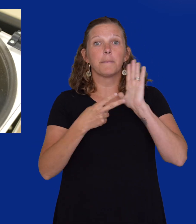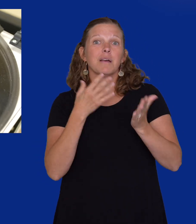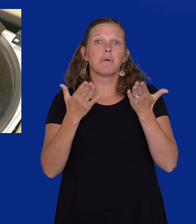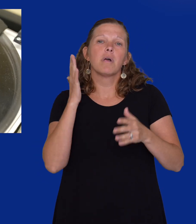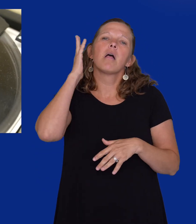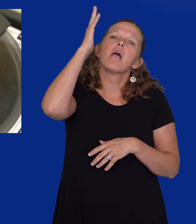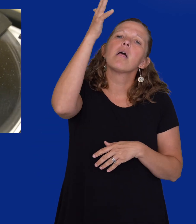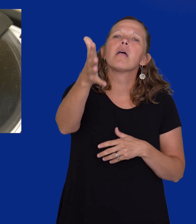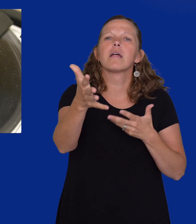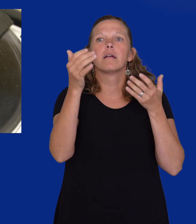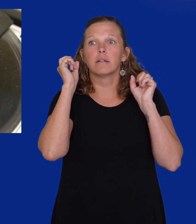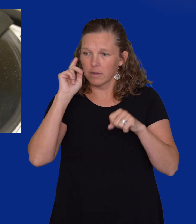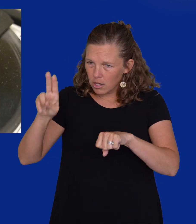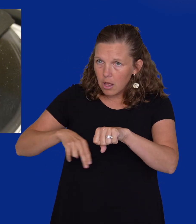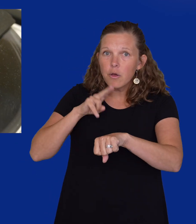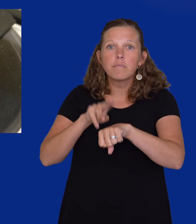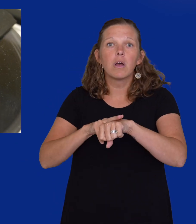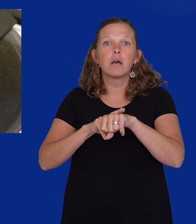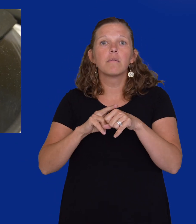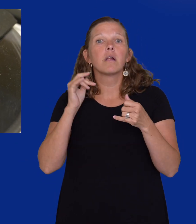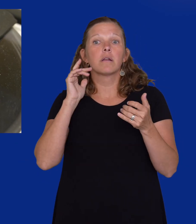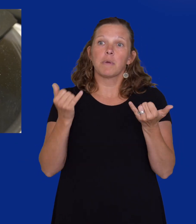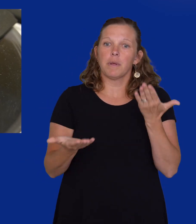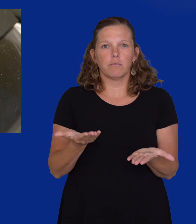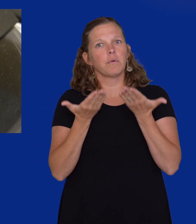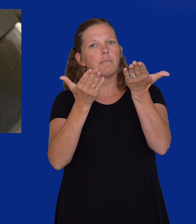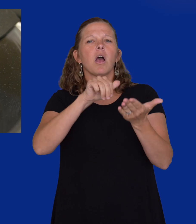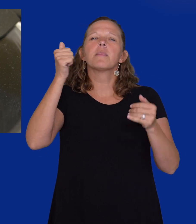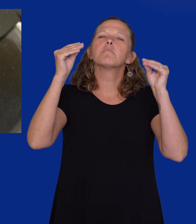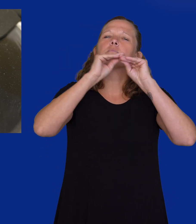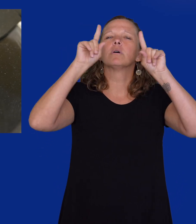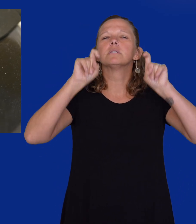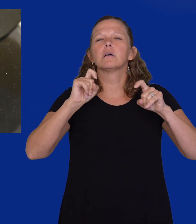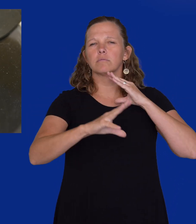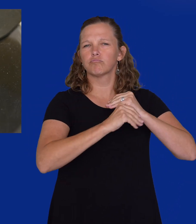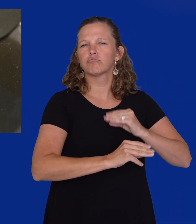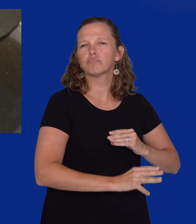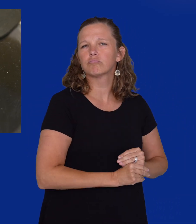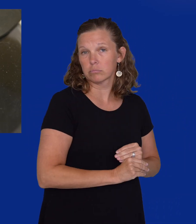So there might be more testing recommended if this comes back normal.